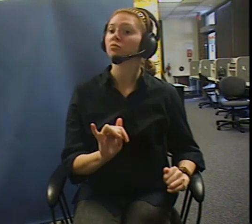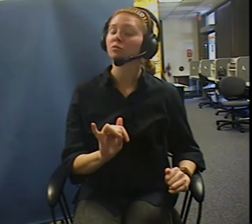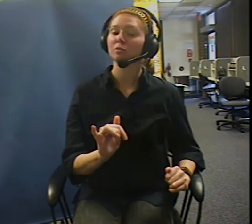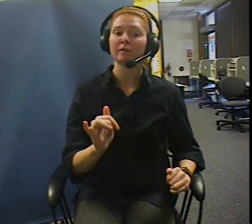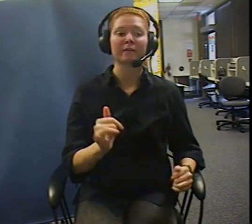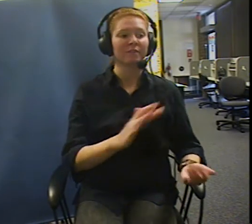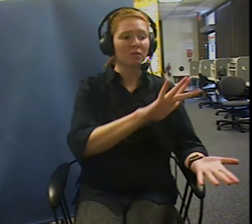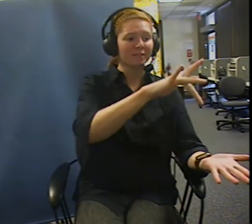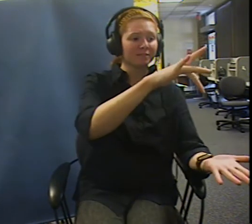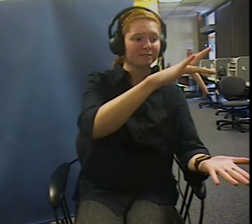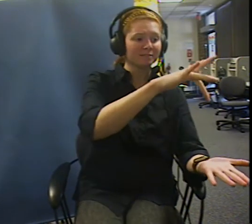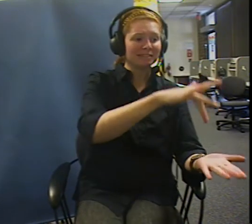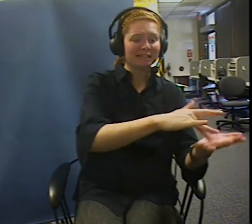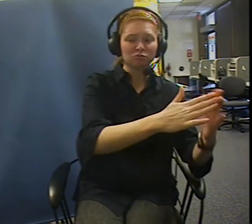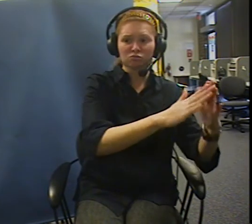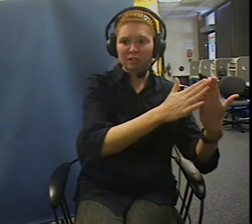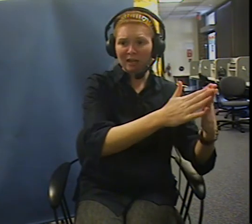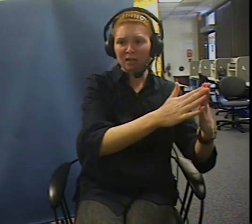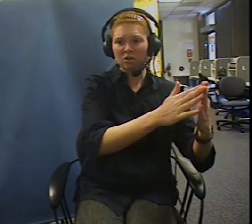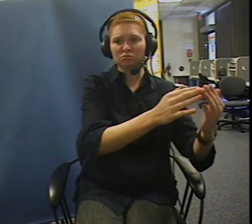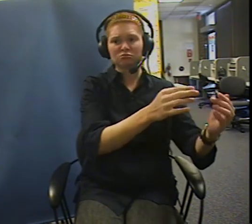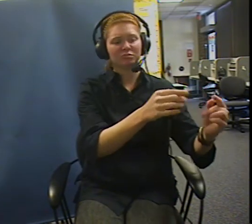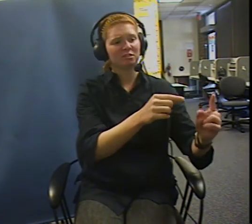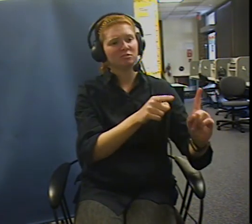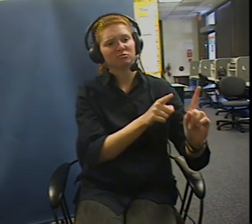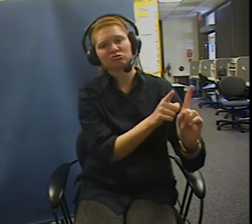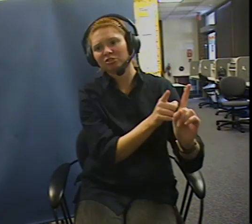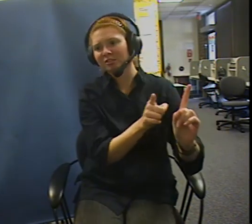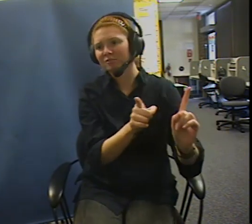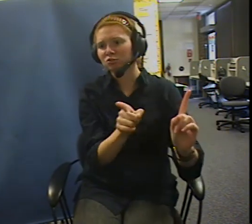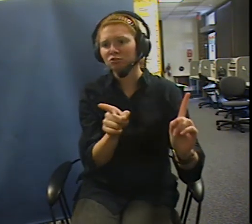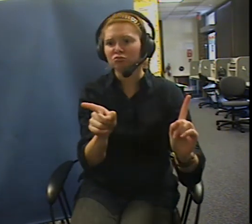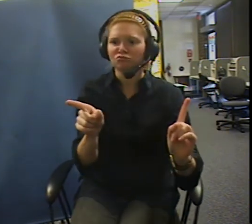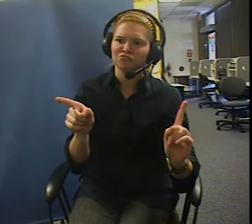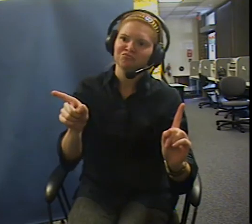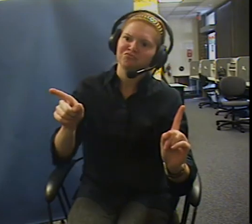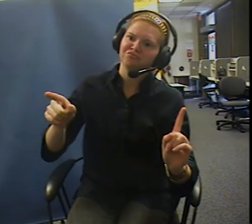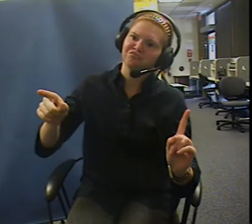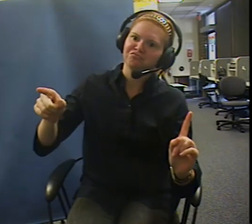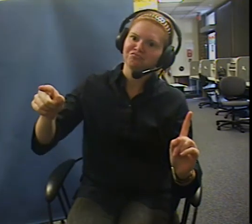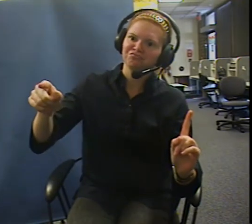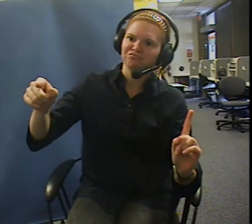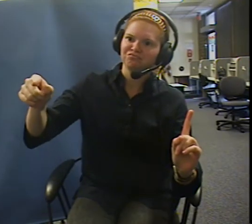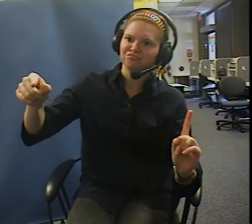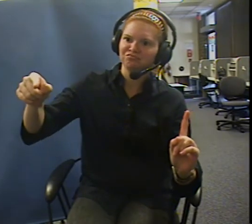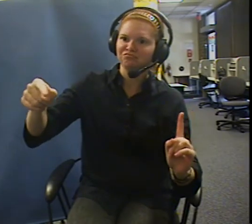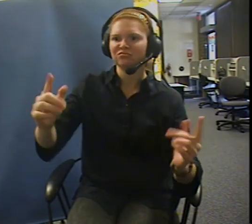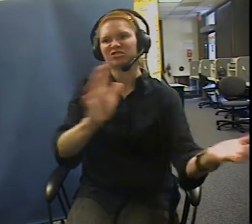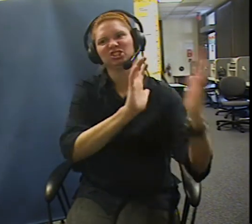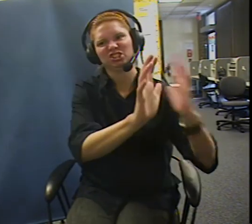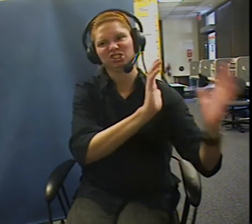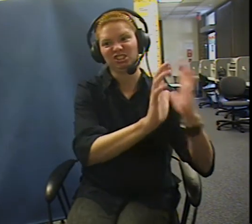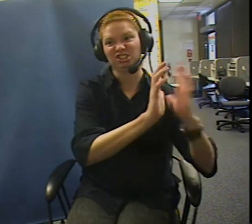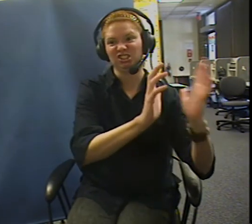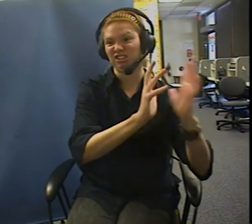downtown to out to the highway find there's a lot of congestion, and particularly during rush hour, and they don't like to be downtown anymore.